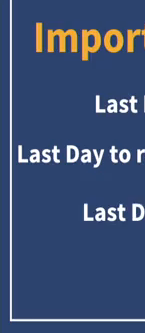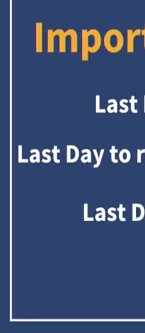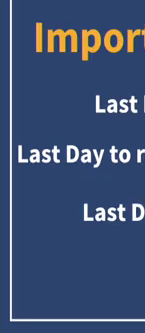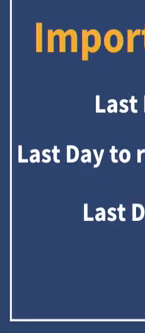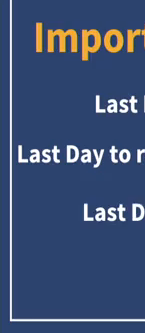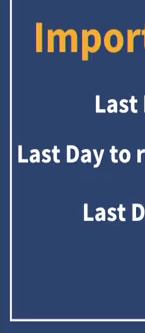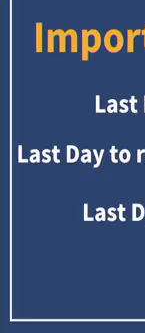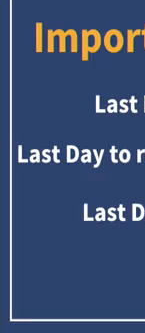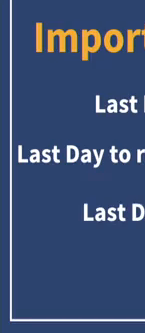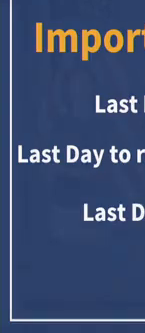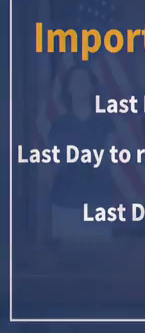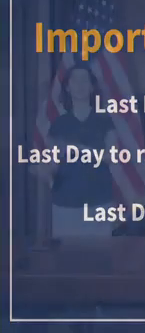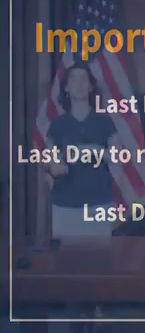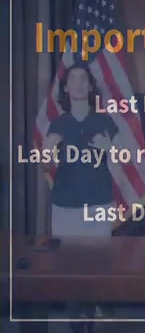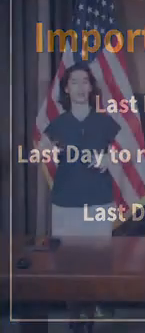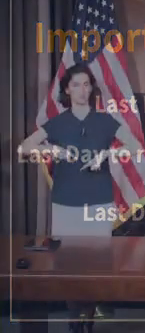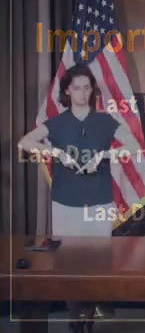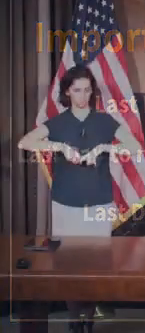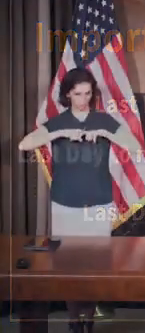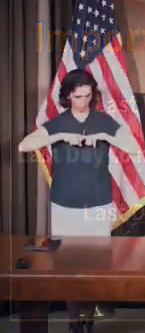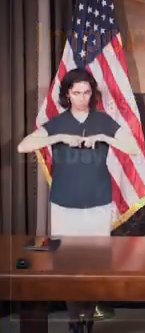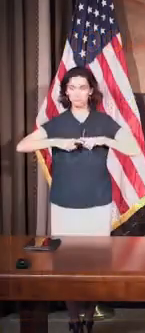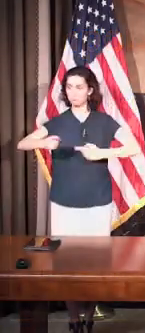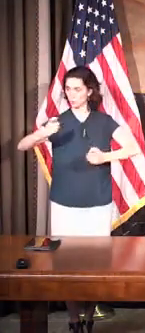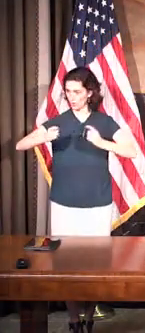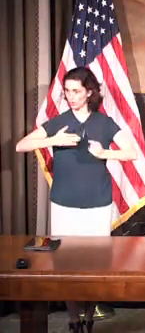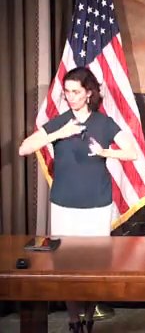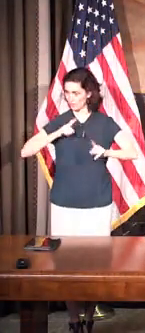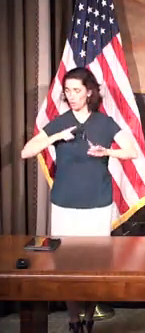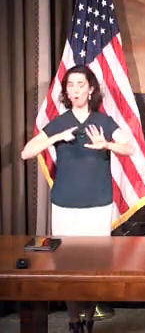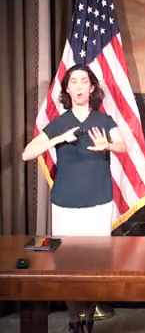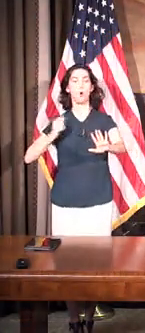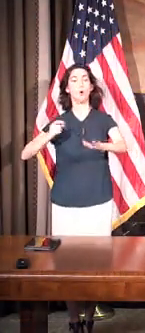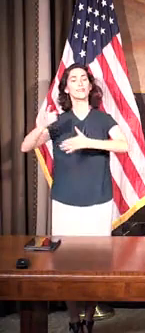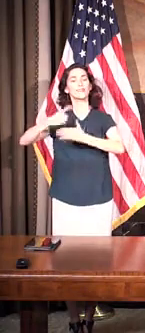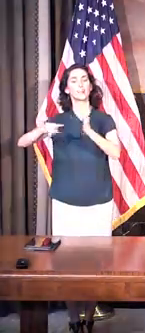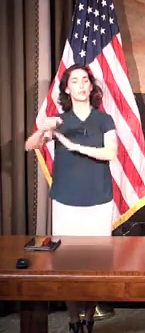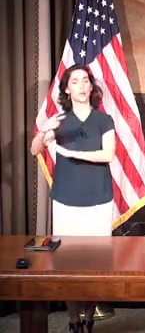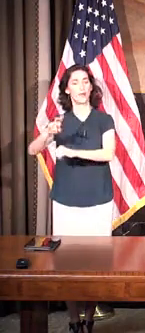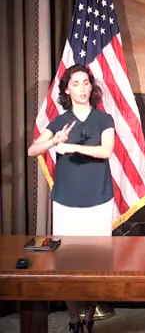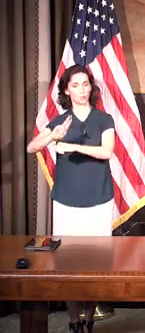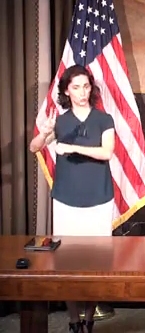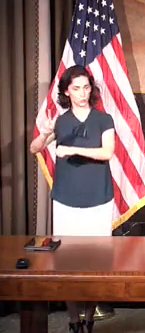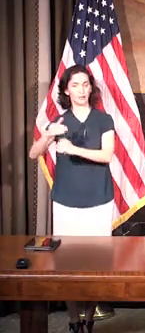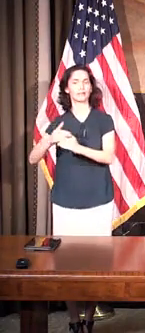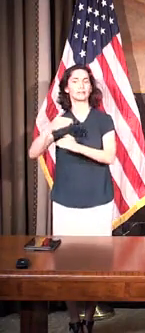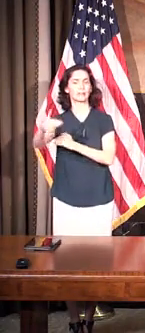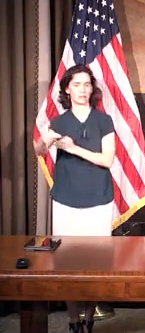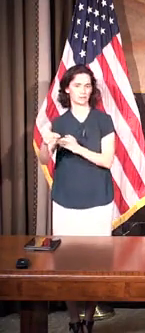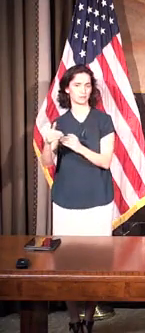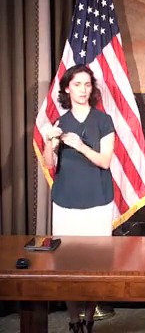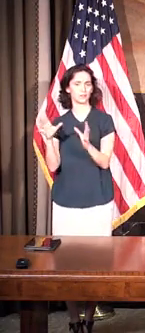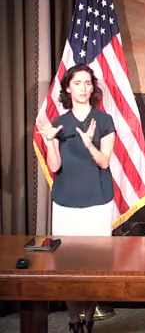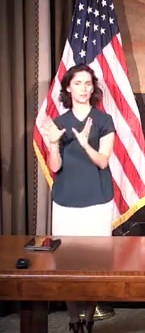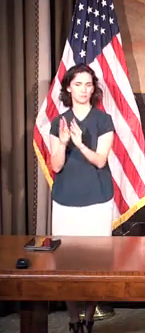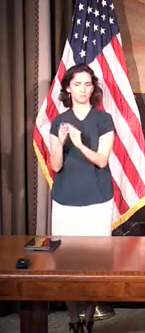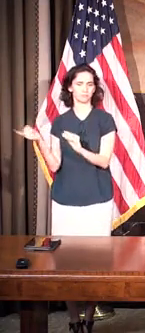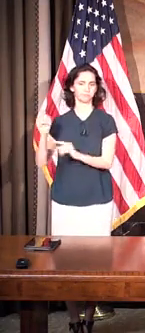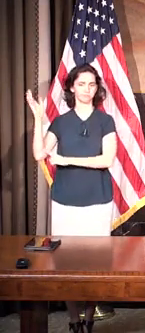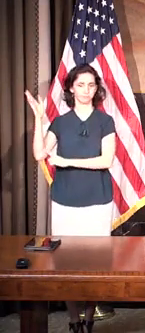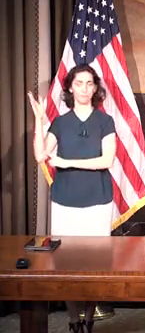ahead and announce the next scheduled press conference will be Thursday of next week at 2 p.m. If we have a need to address you before then,